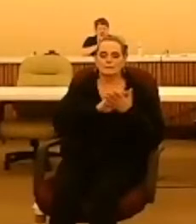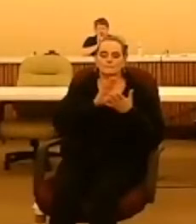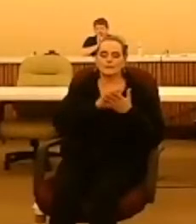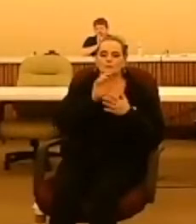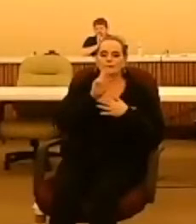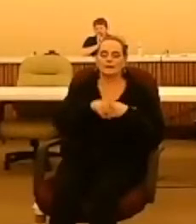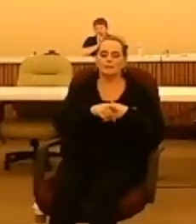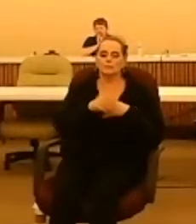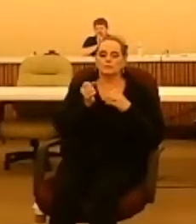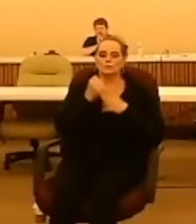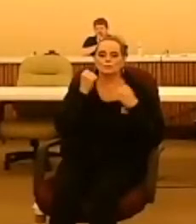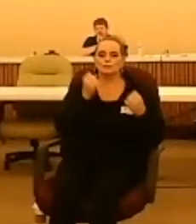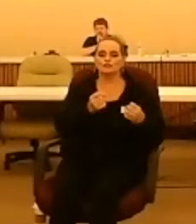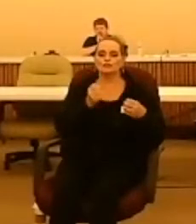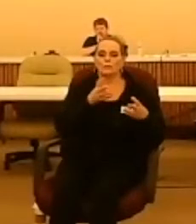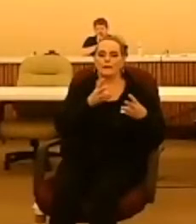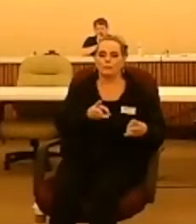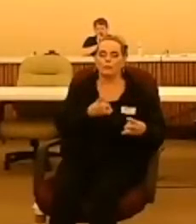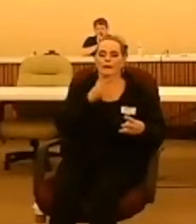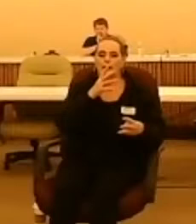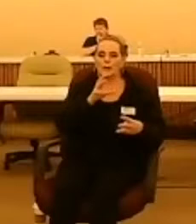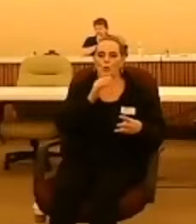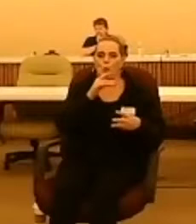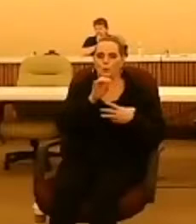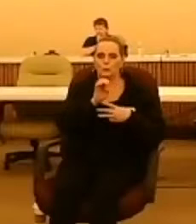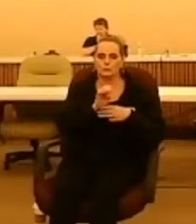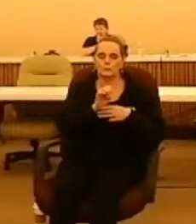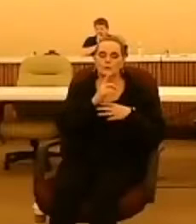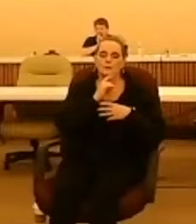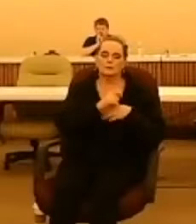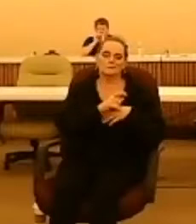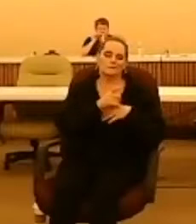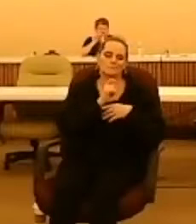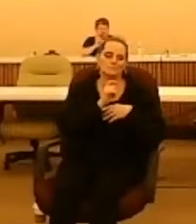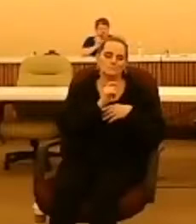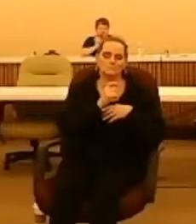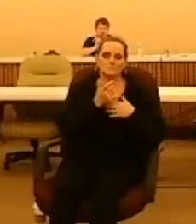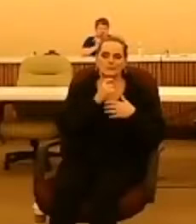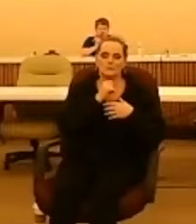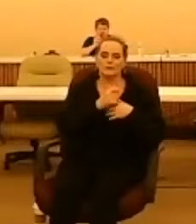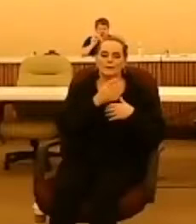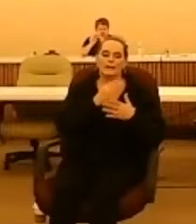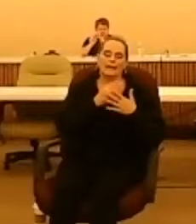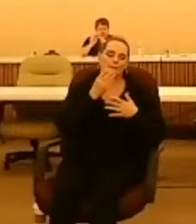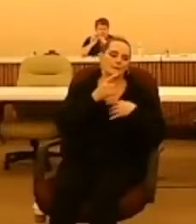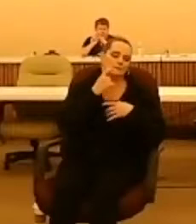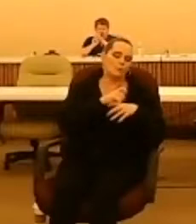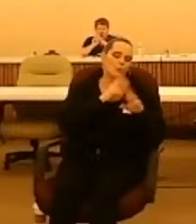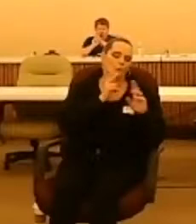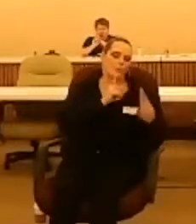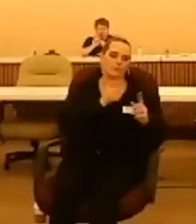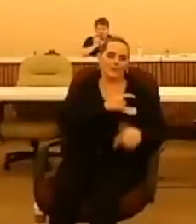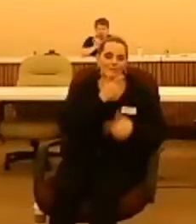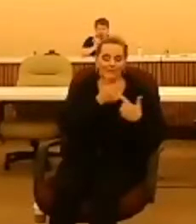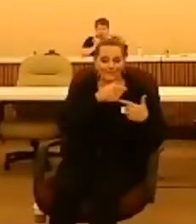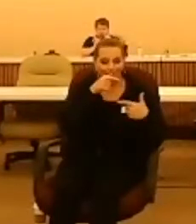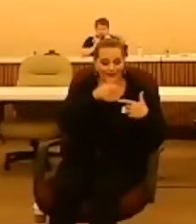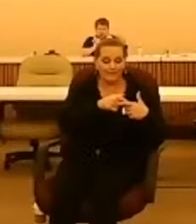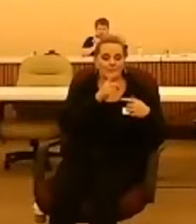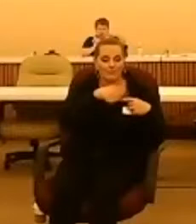as to reduce unnecessary variances, which are costly for the residents and